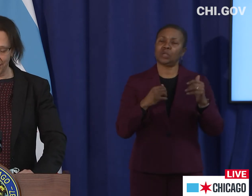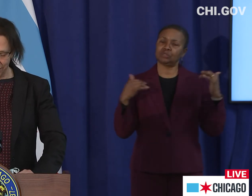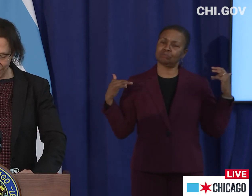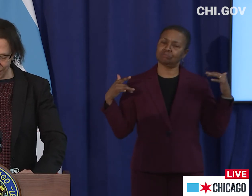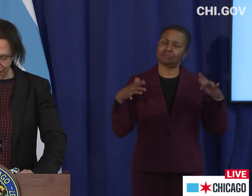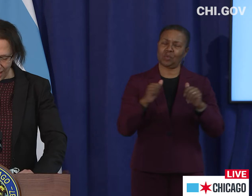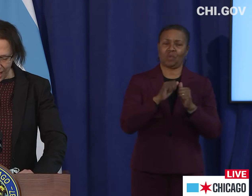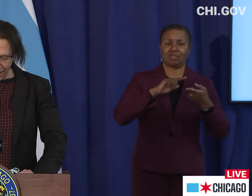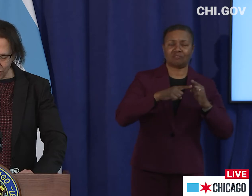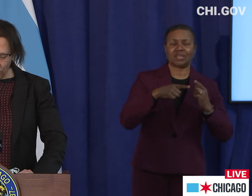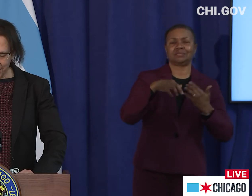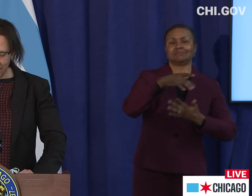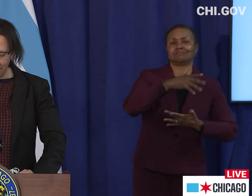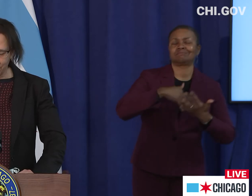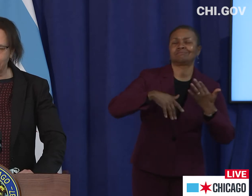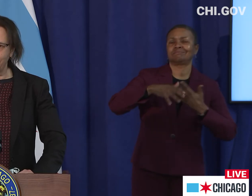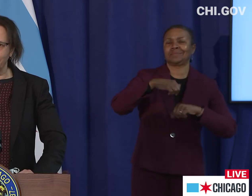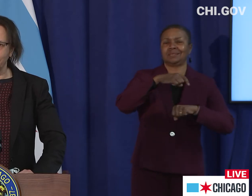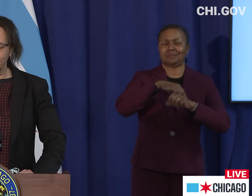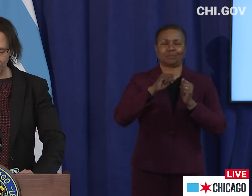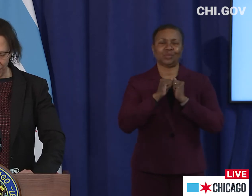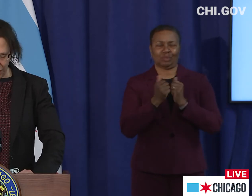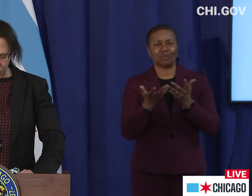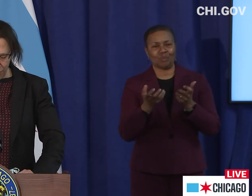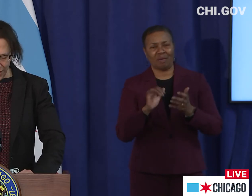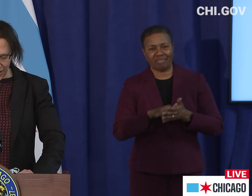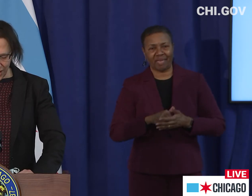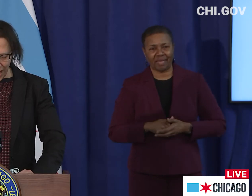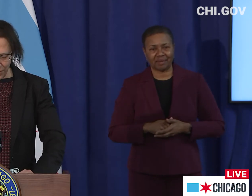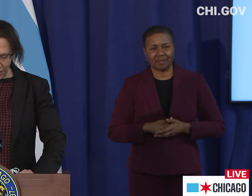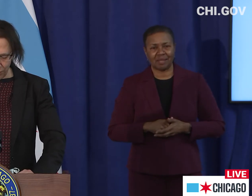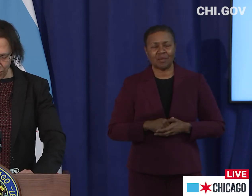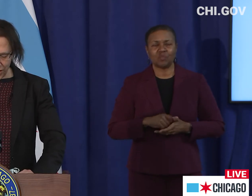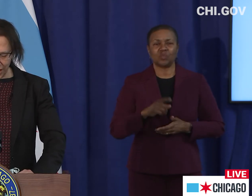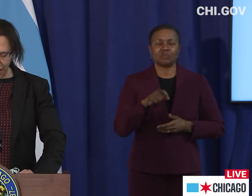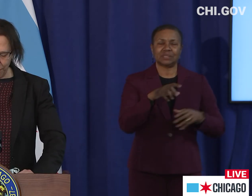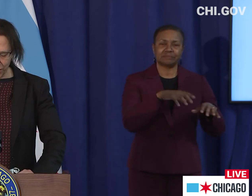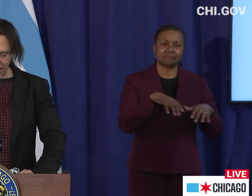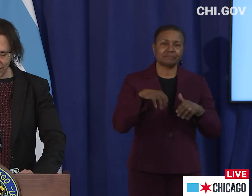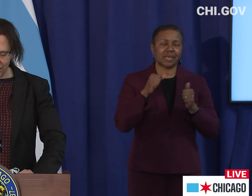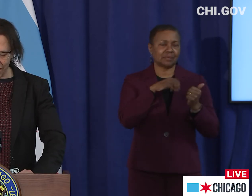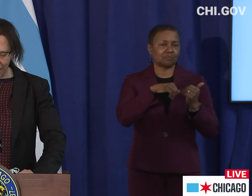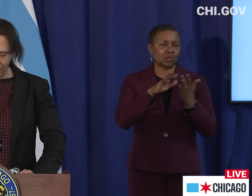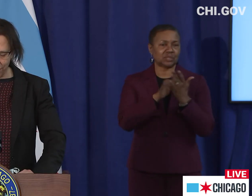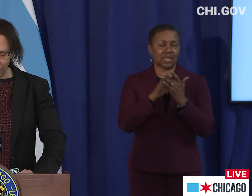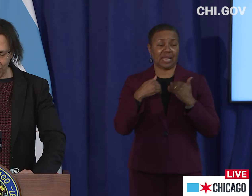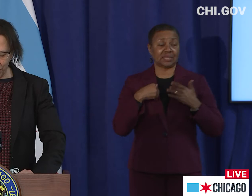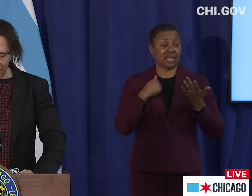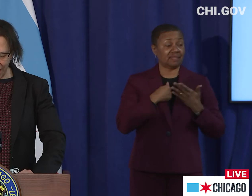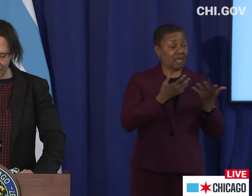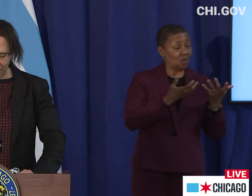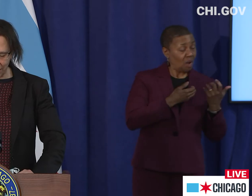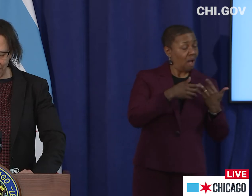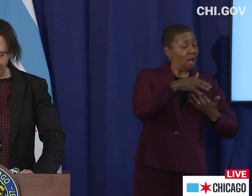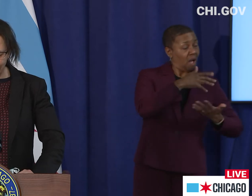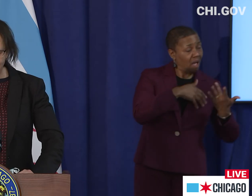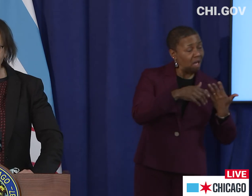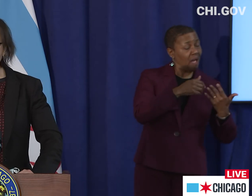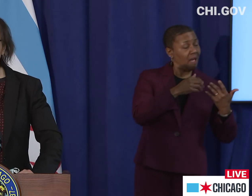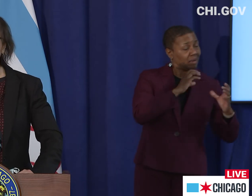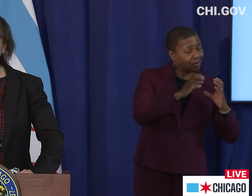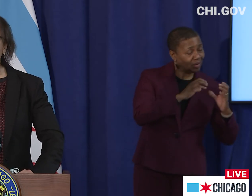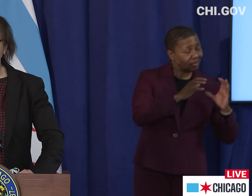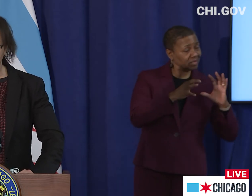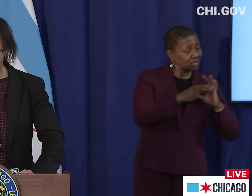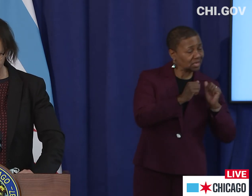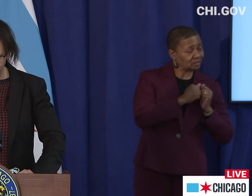with friends and enjoy time together. We must adopt an approach that couples that desire for communication and